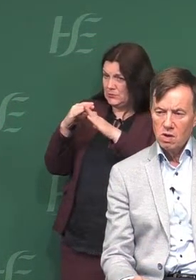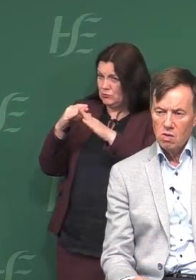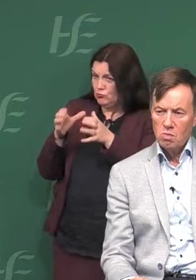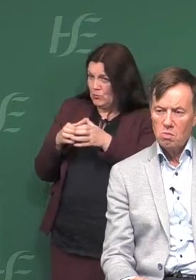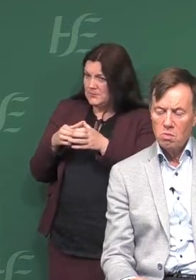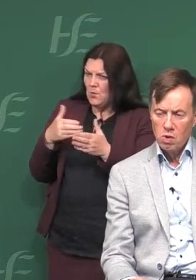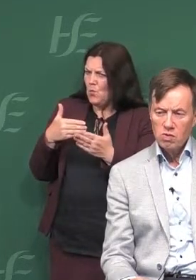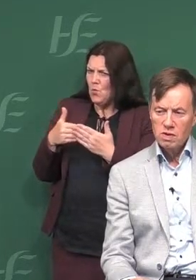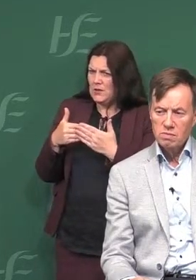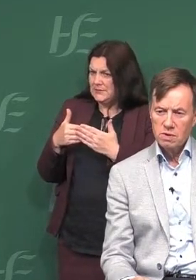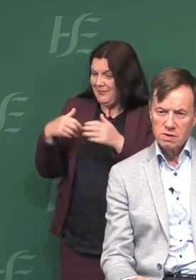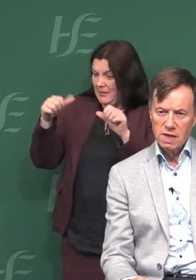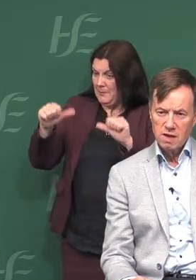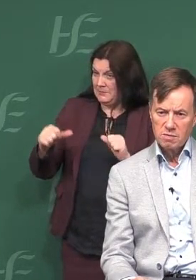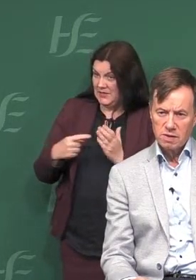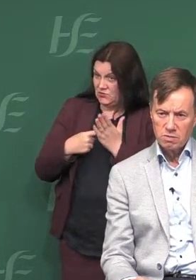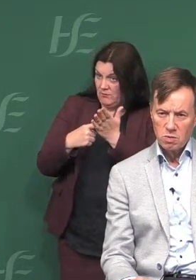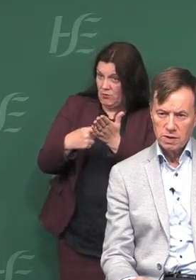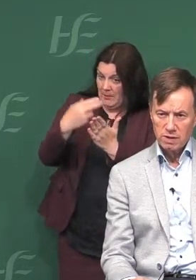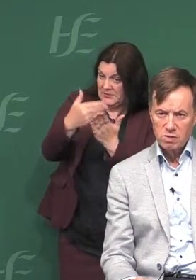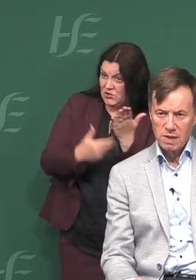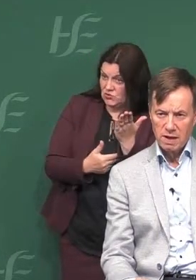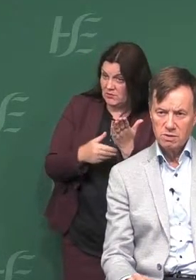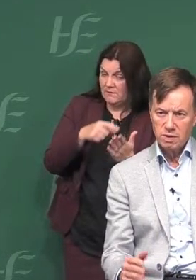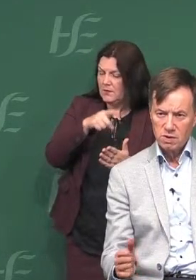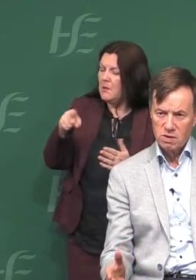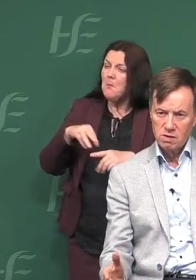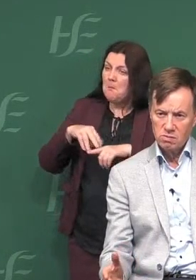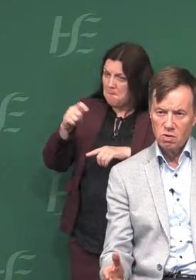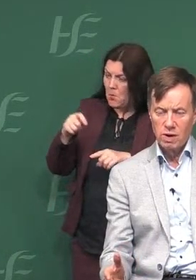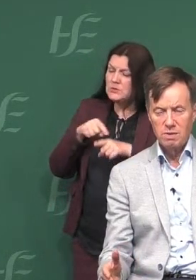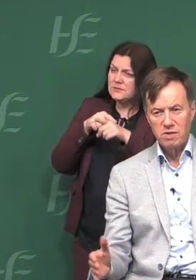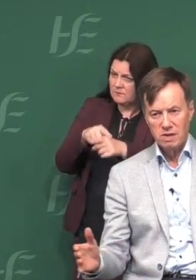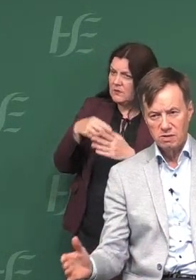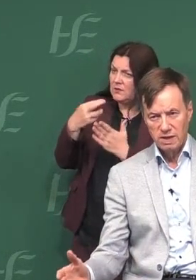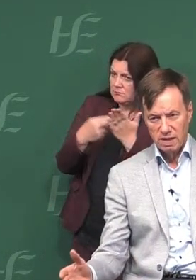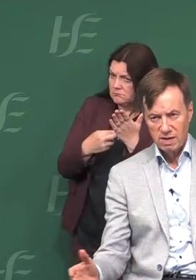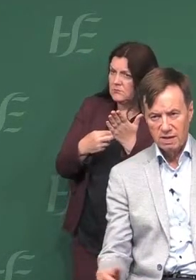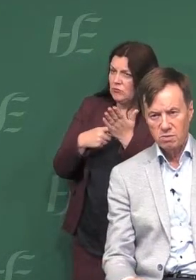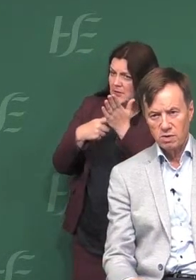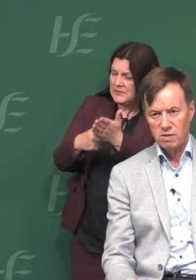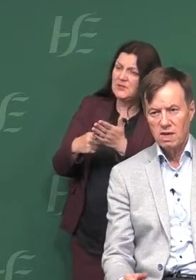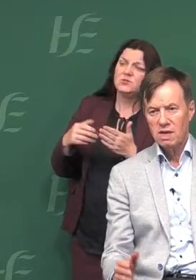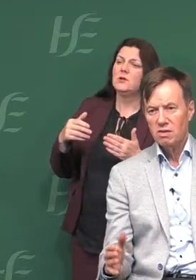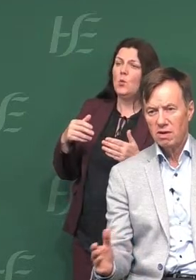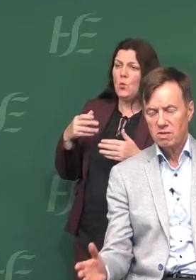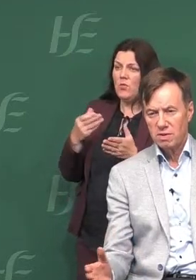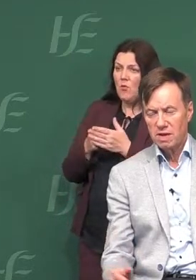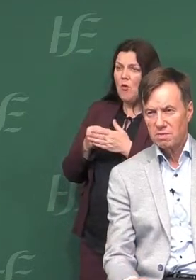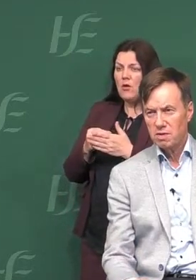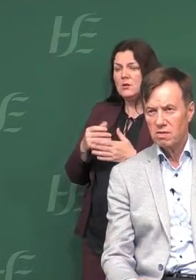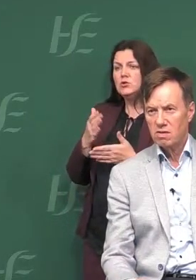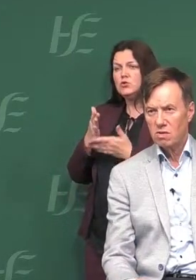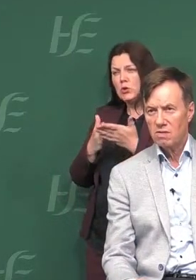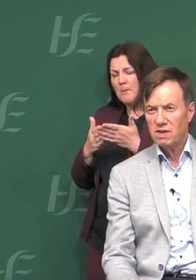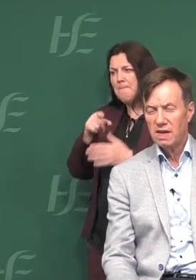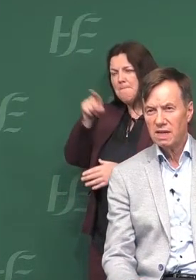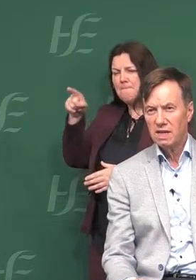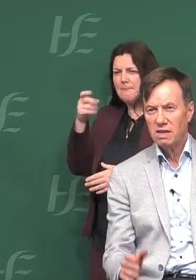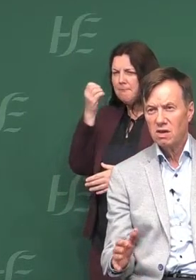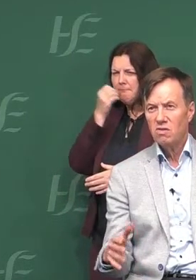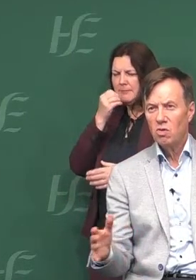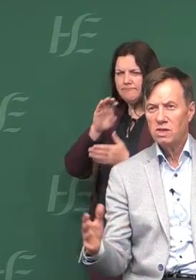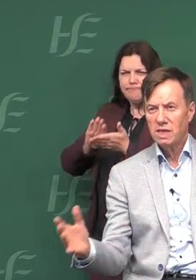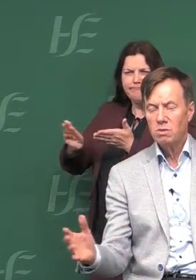and most maternity hospitals are reporting as compliant with all requirements, including the extended ones. There are some exceptions. So of